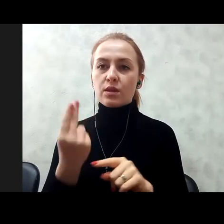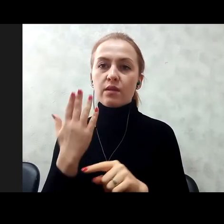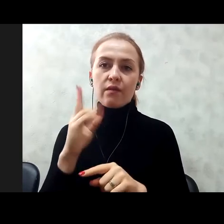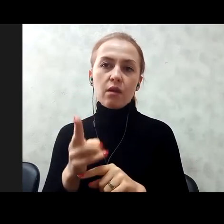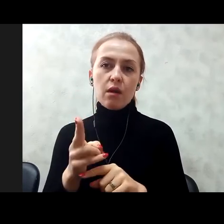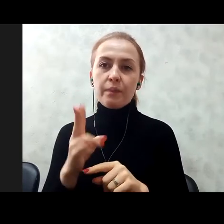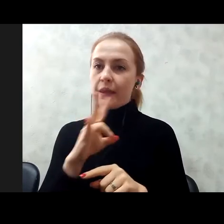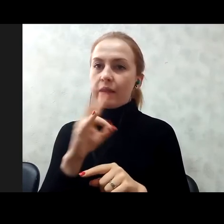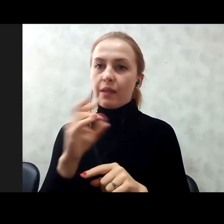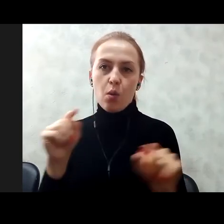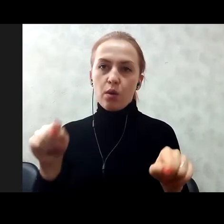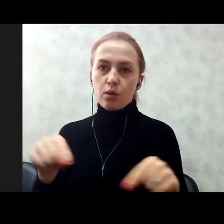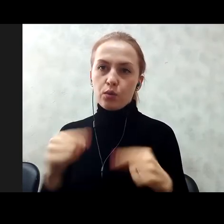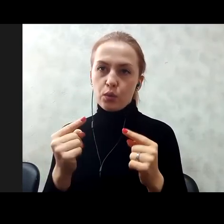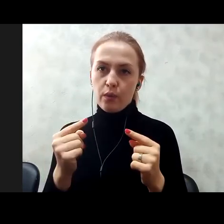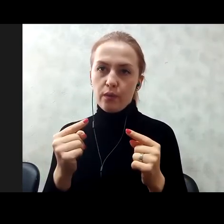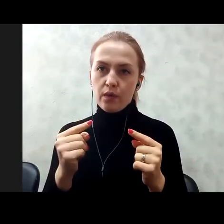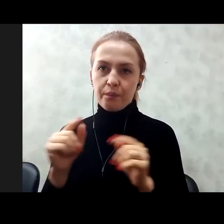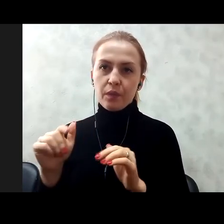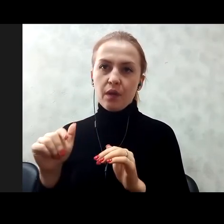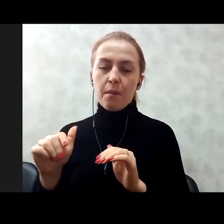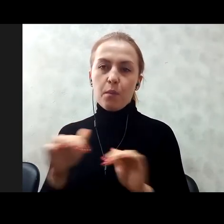and challenging.